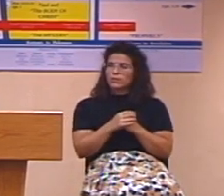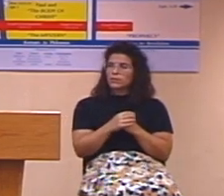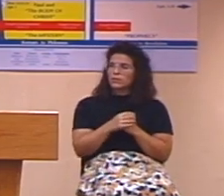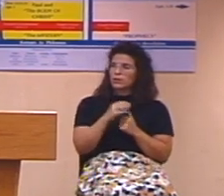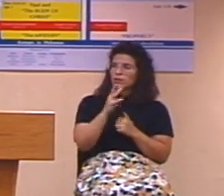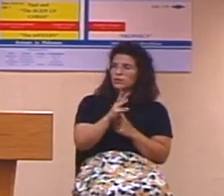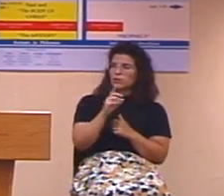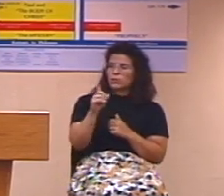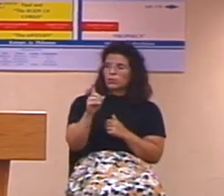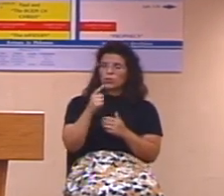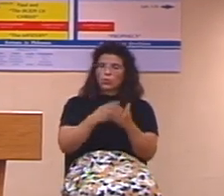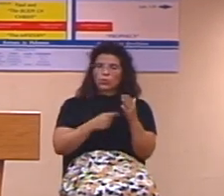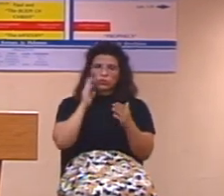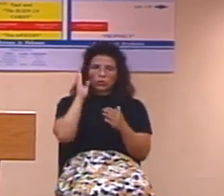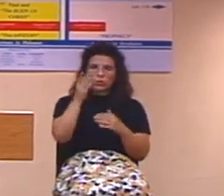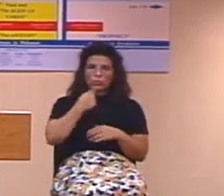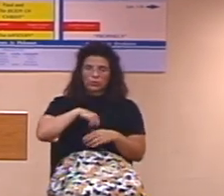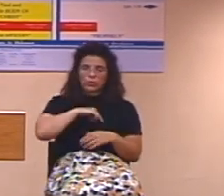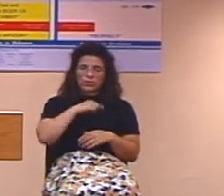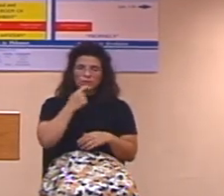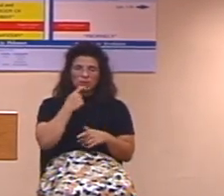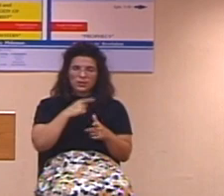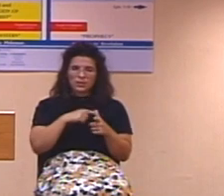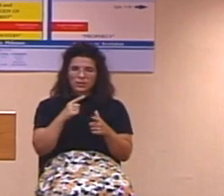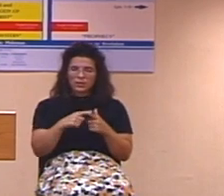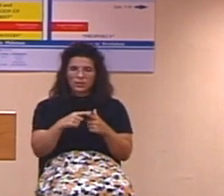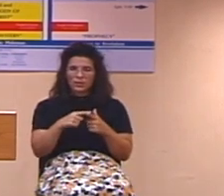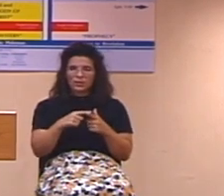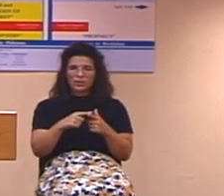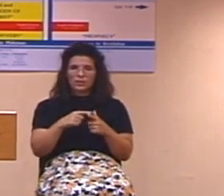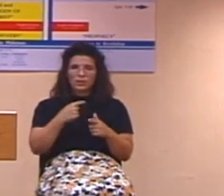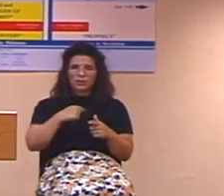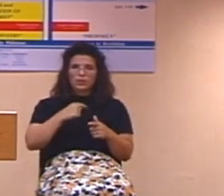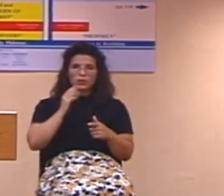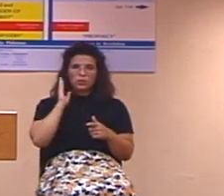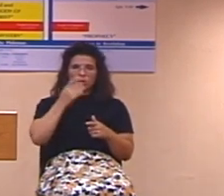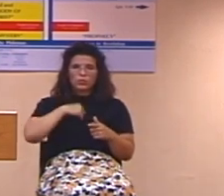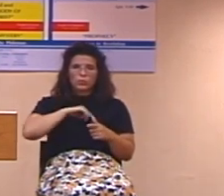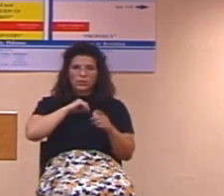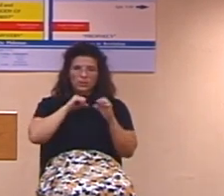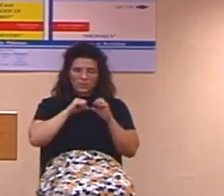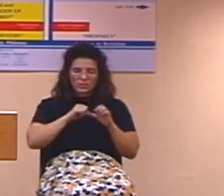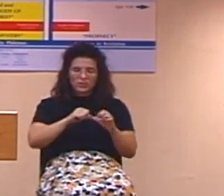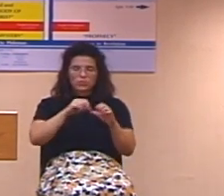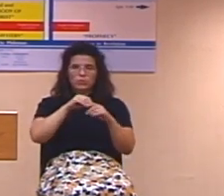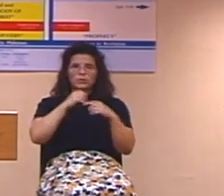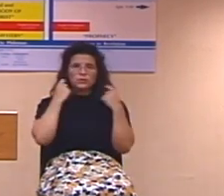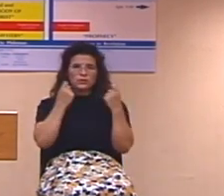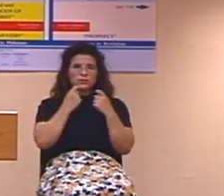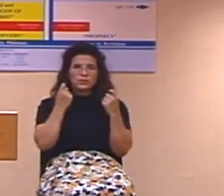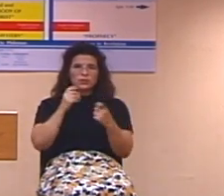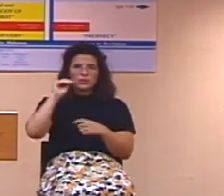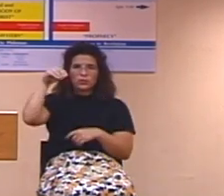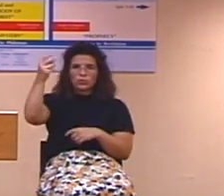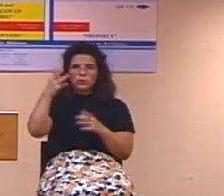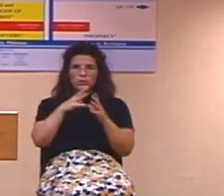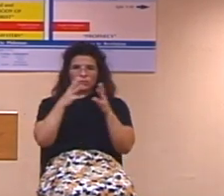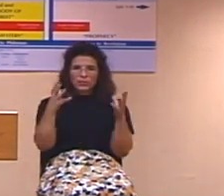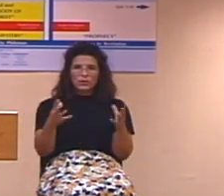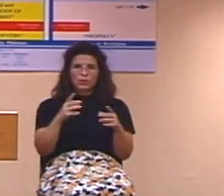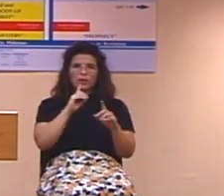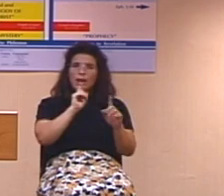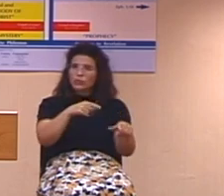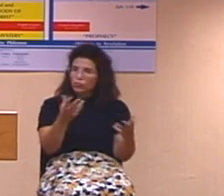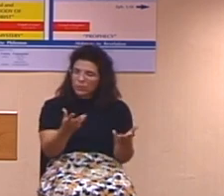6:1. What shall we say then? Shall we continue in sin that grace may abound? What's the answer?